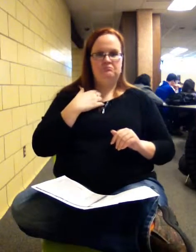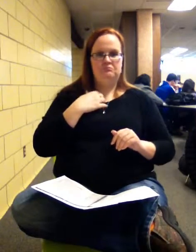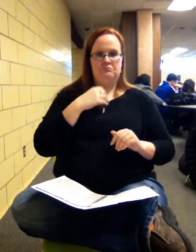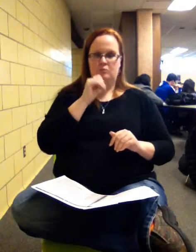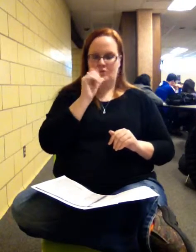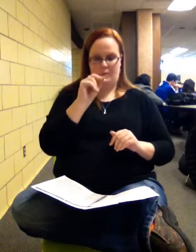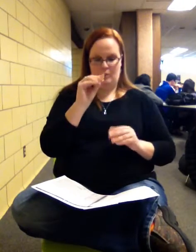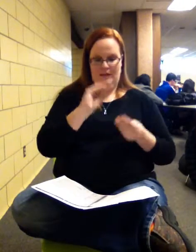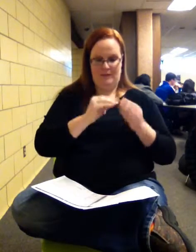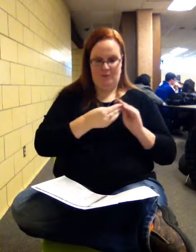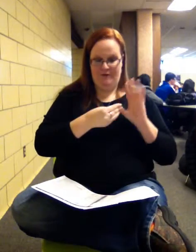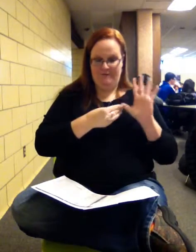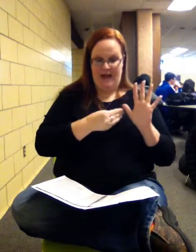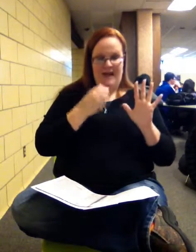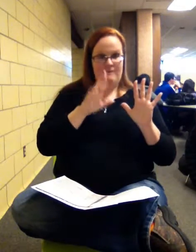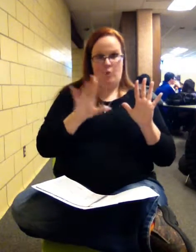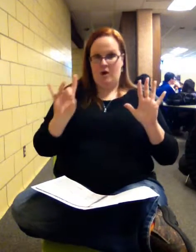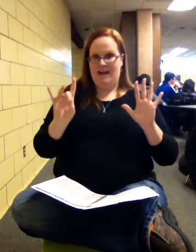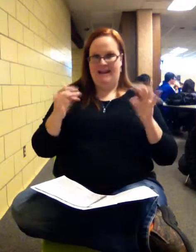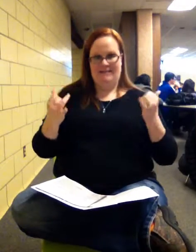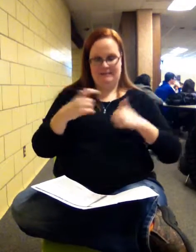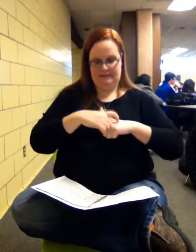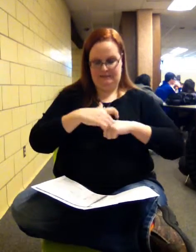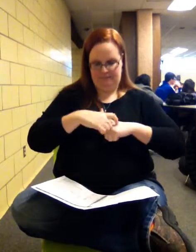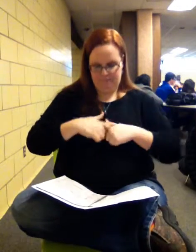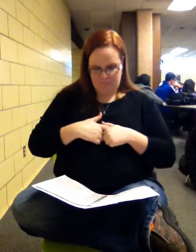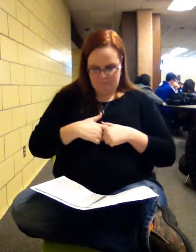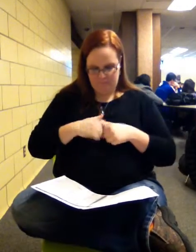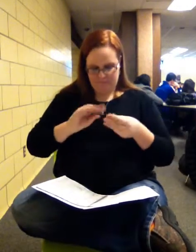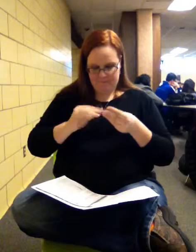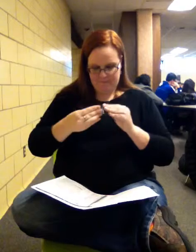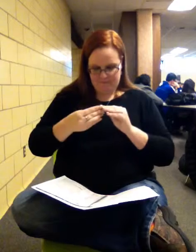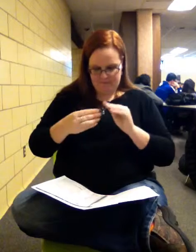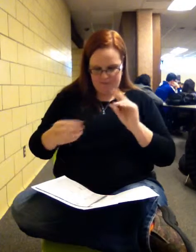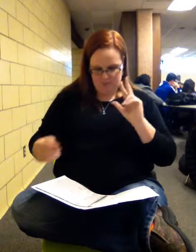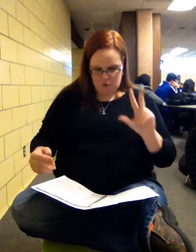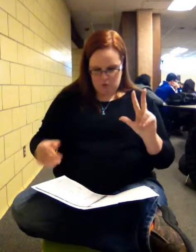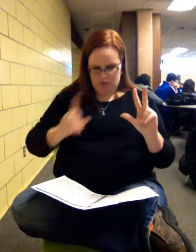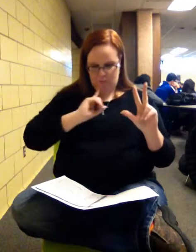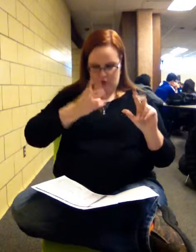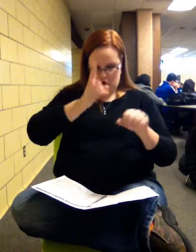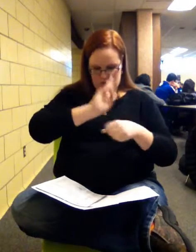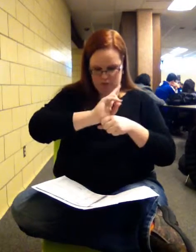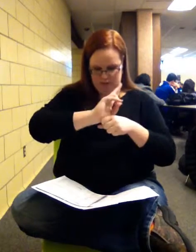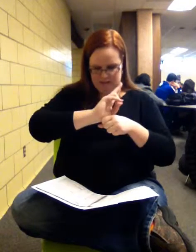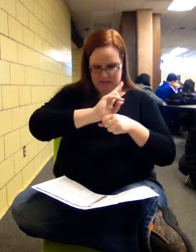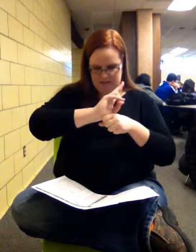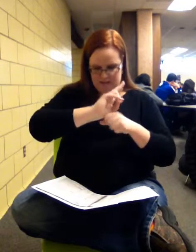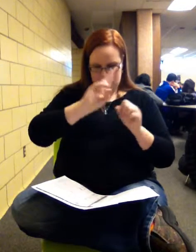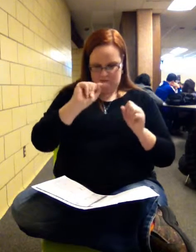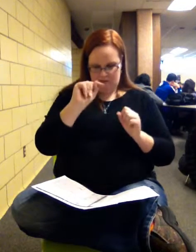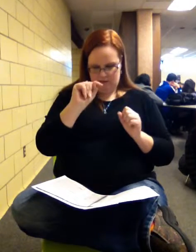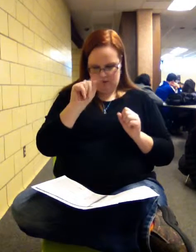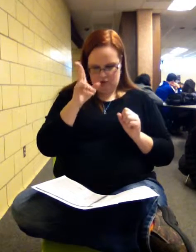time. For number 3, we actually are using a turn. Cost of goods sold divided by inventory is